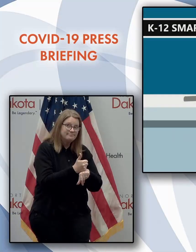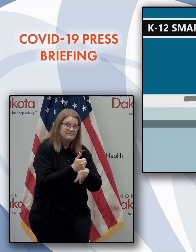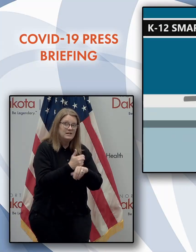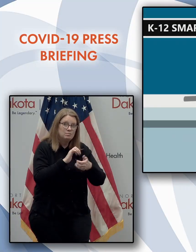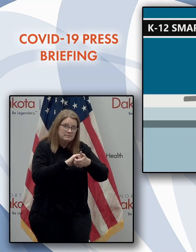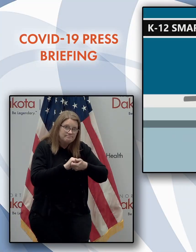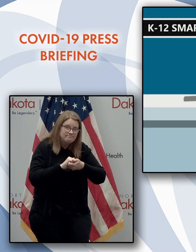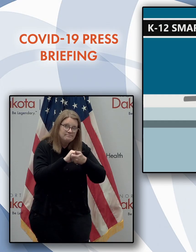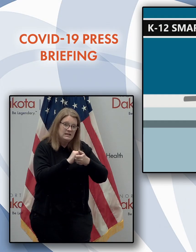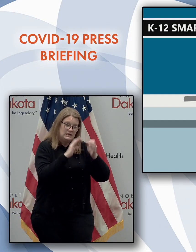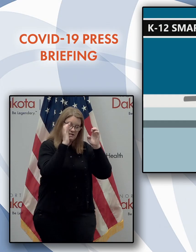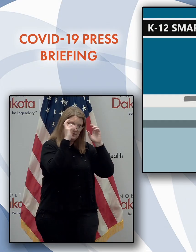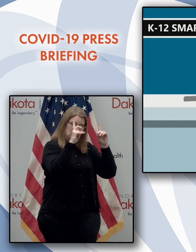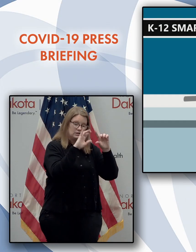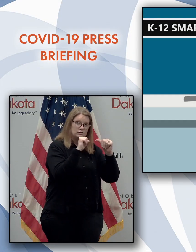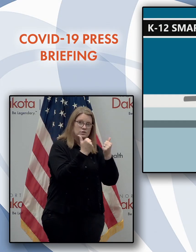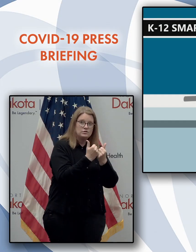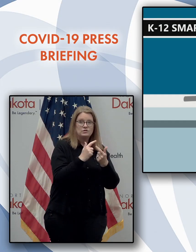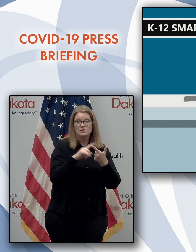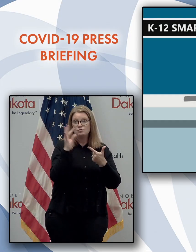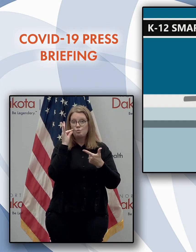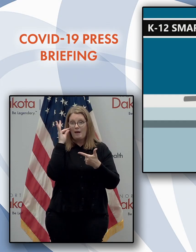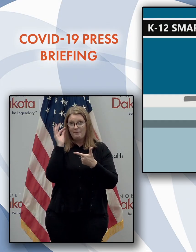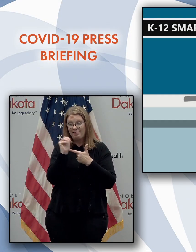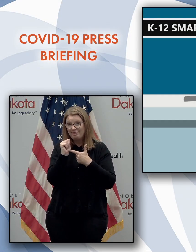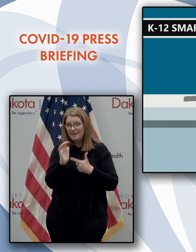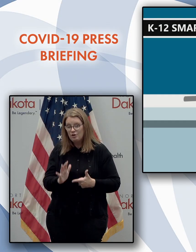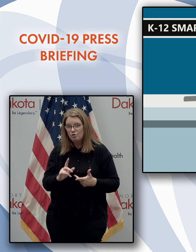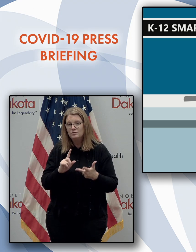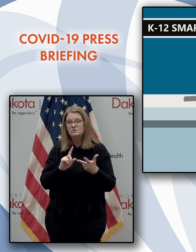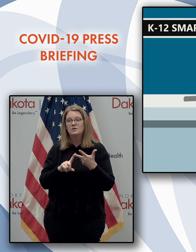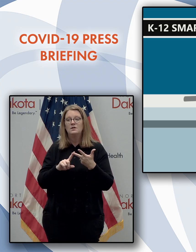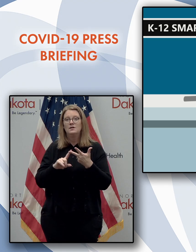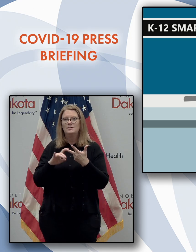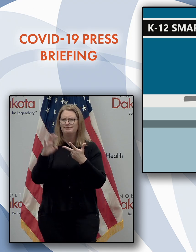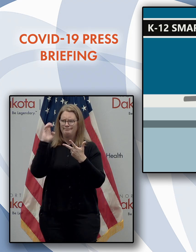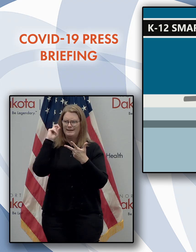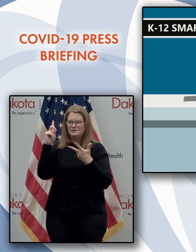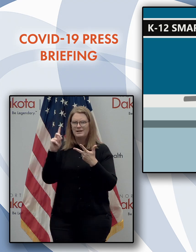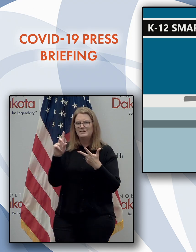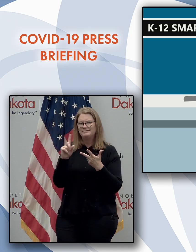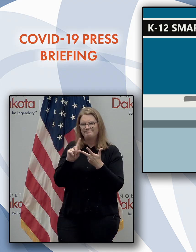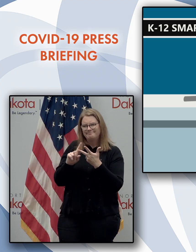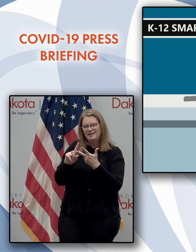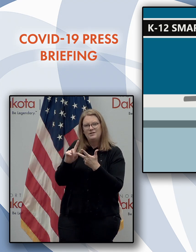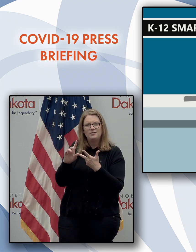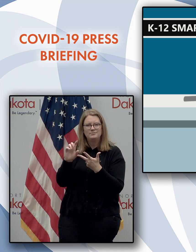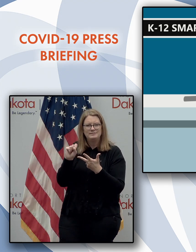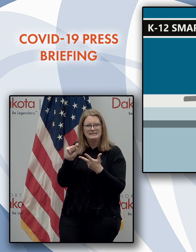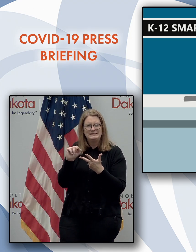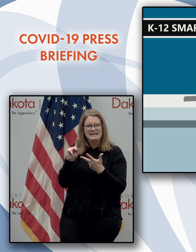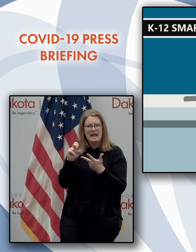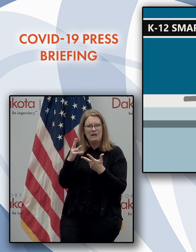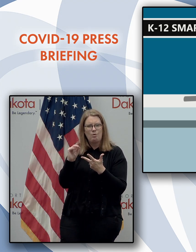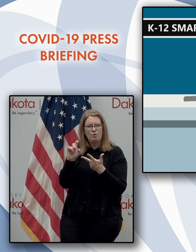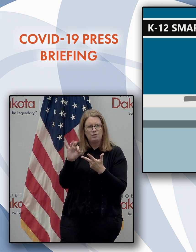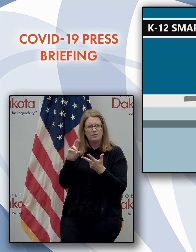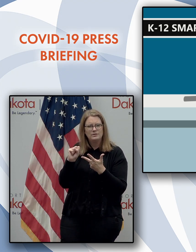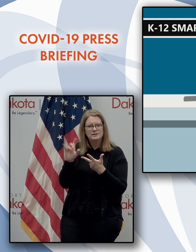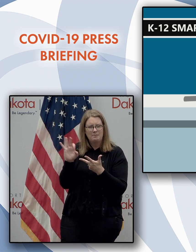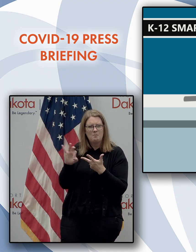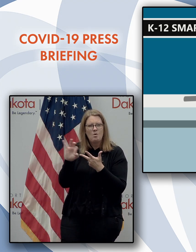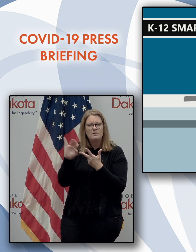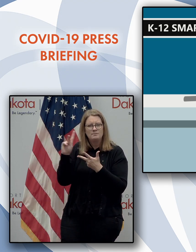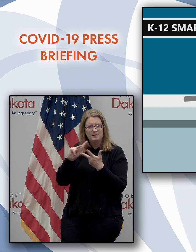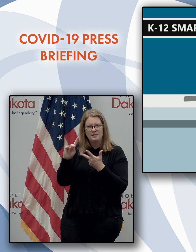with educational associations, tribal leaders, all kinds of educational stakeholders, and all kinds of folks from the